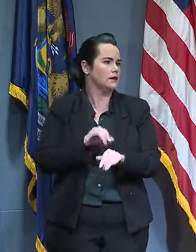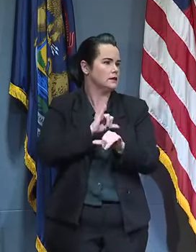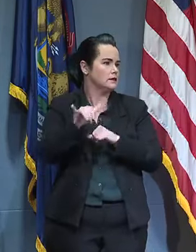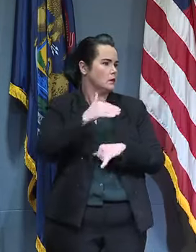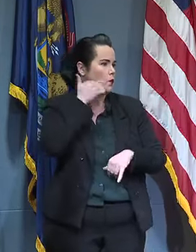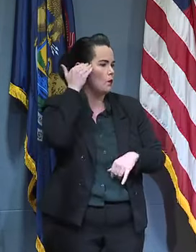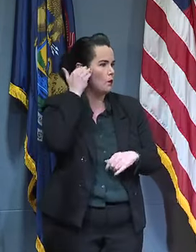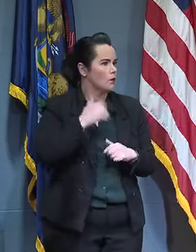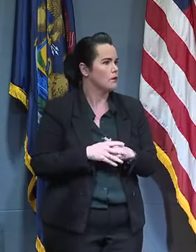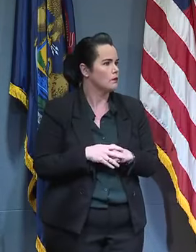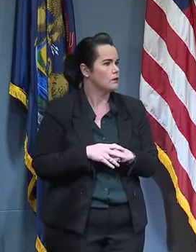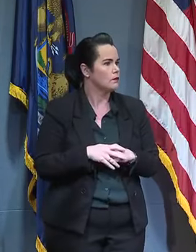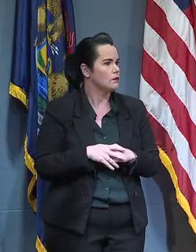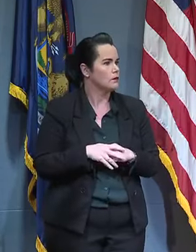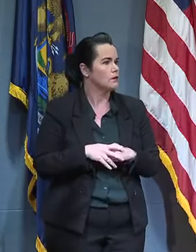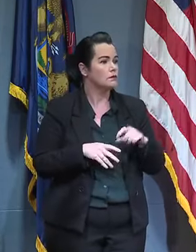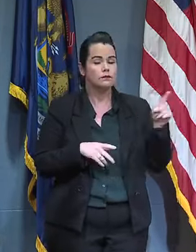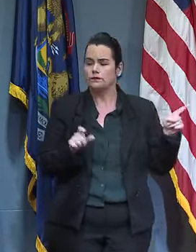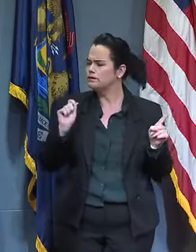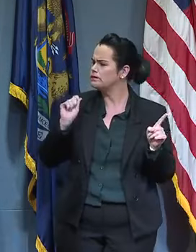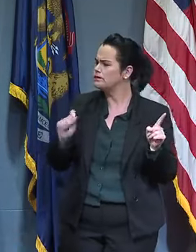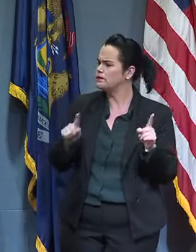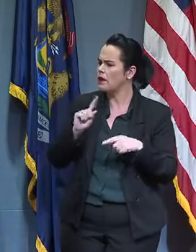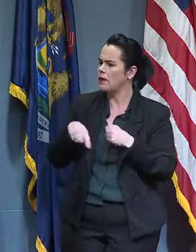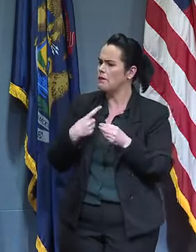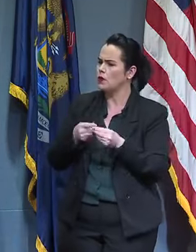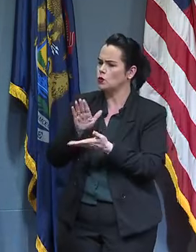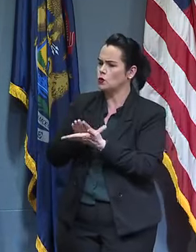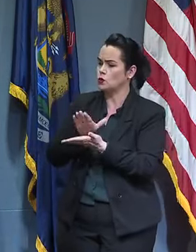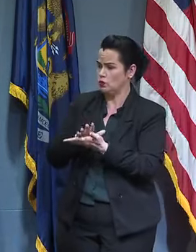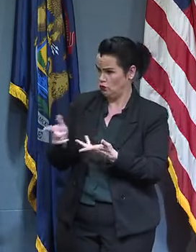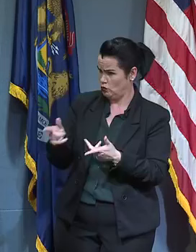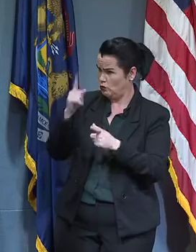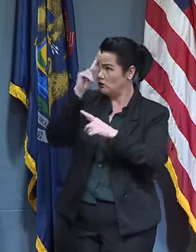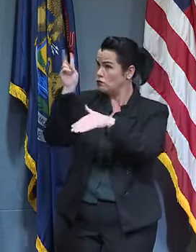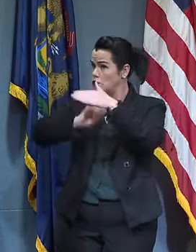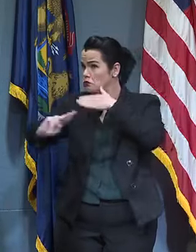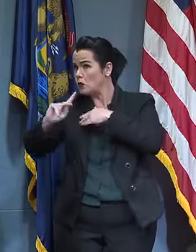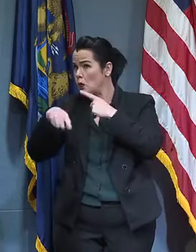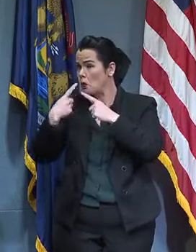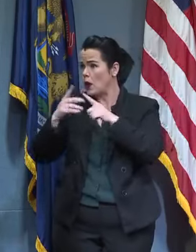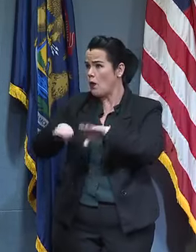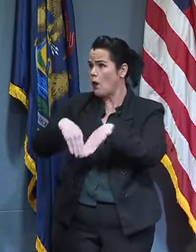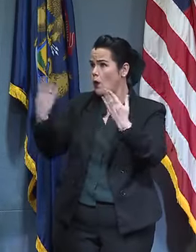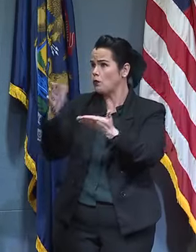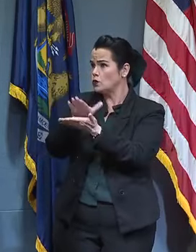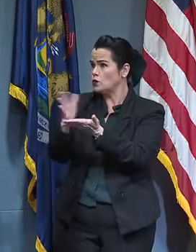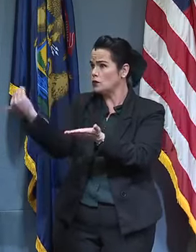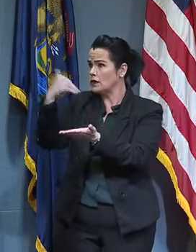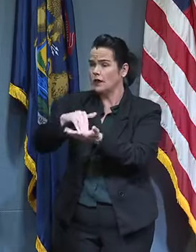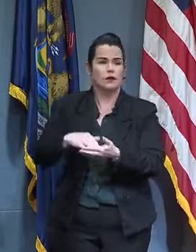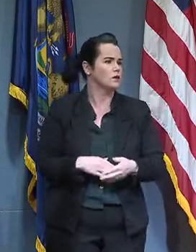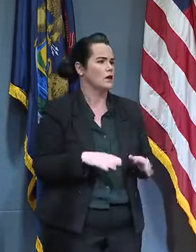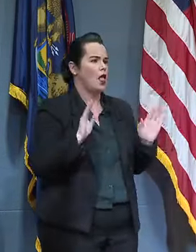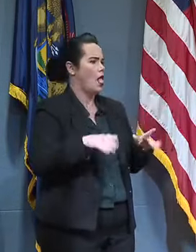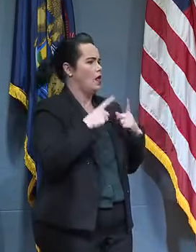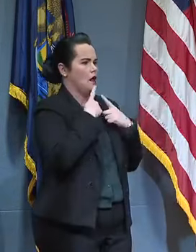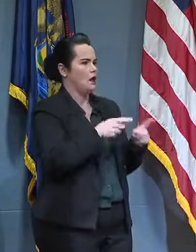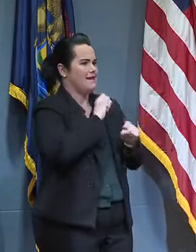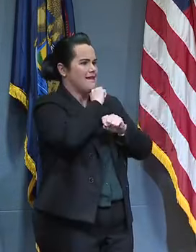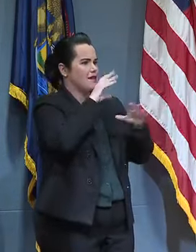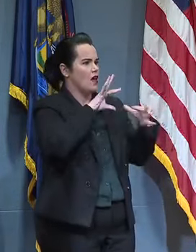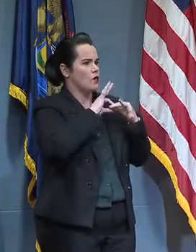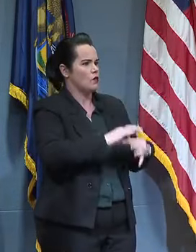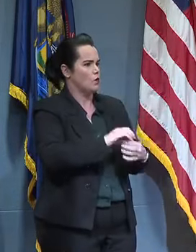schools? Do you have a plan so far as when you will reopen schools? We have not announced anything with regard to when schools